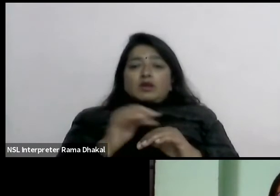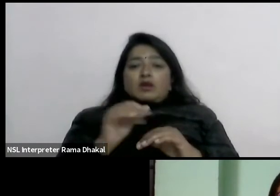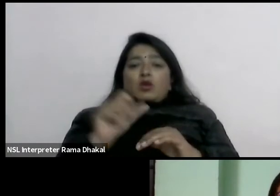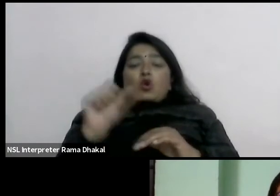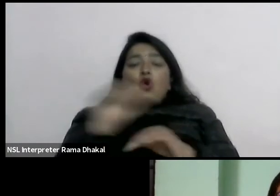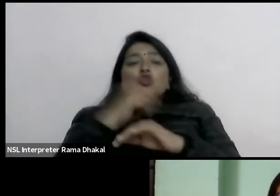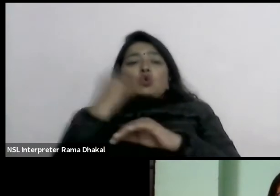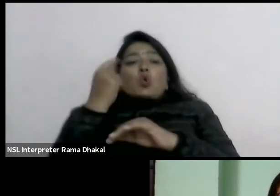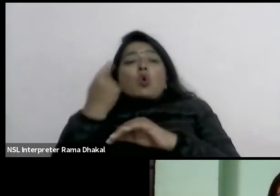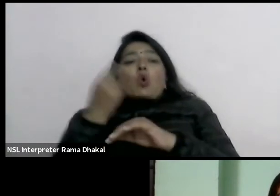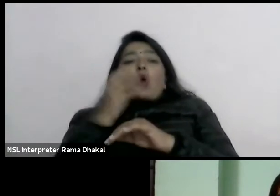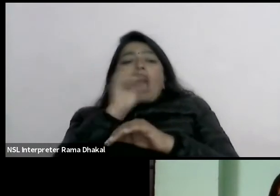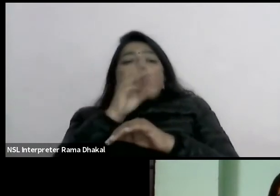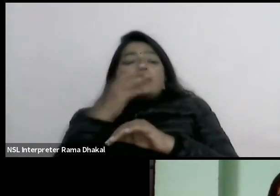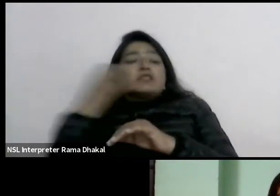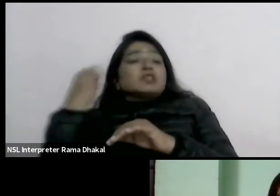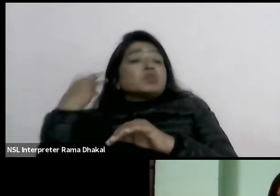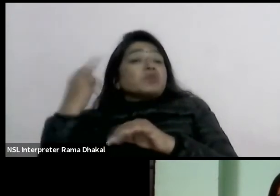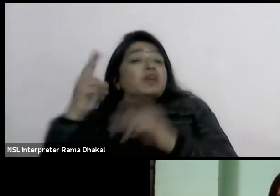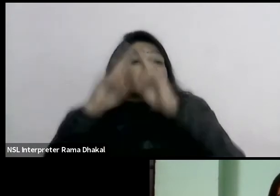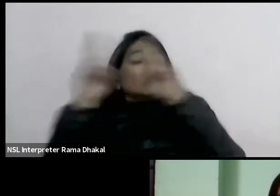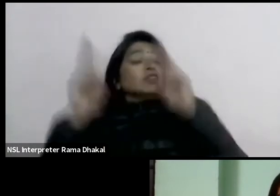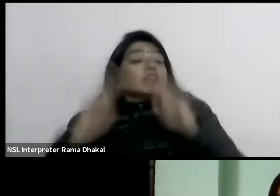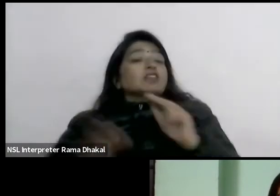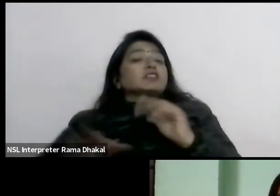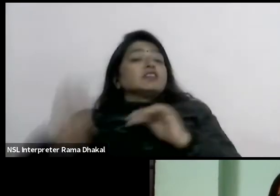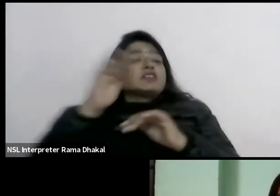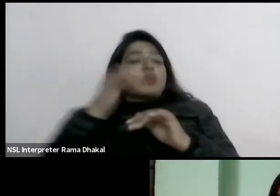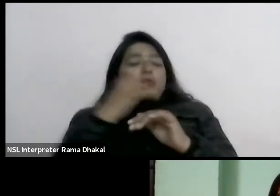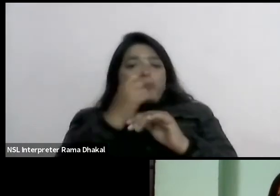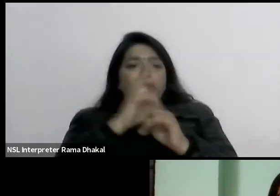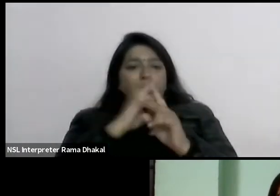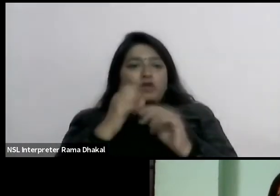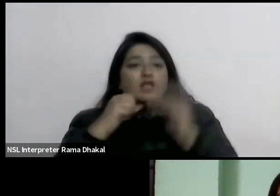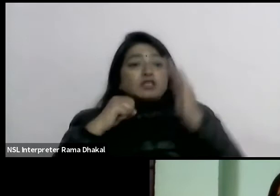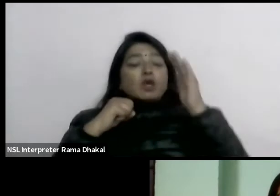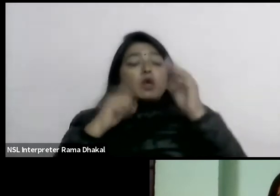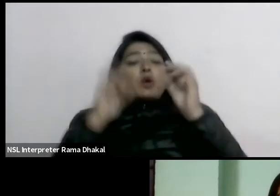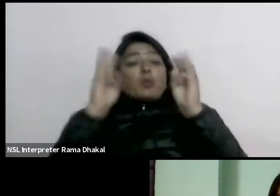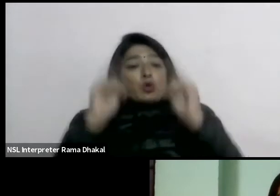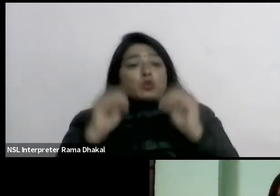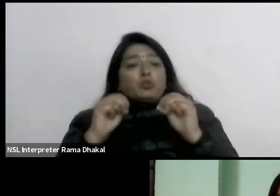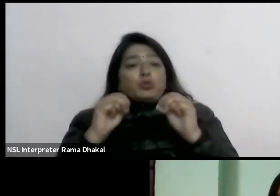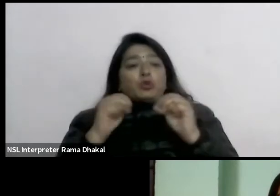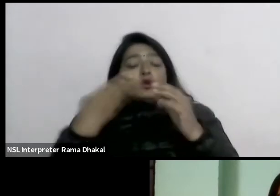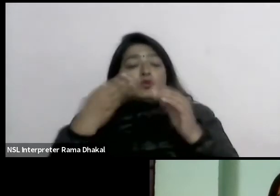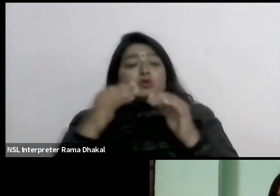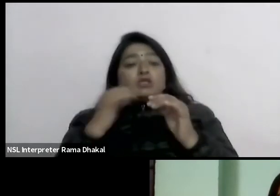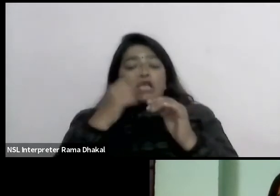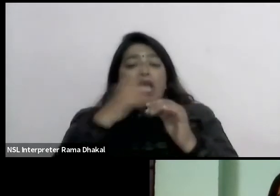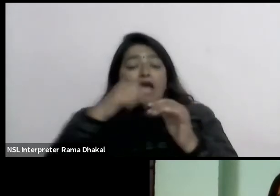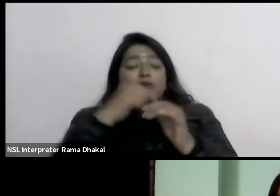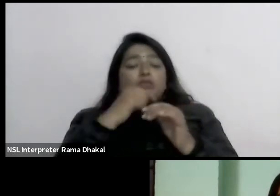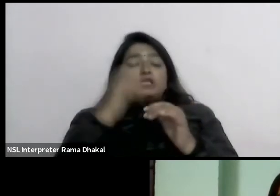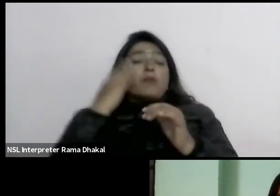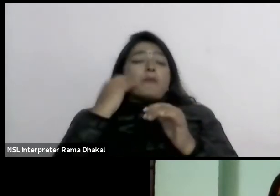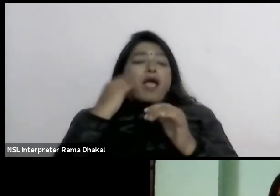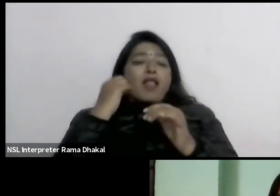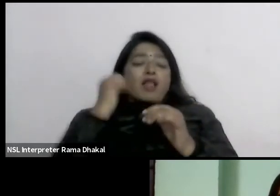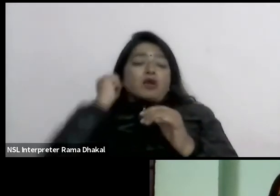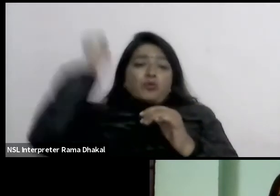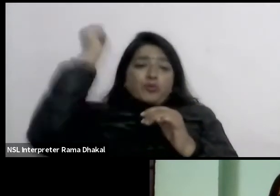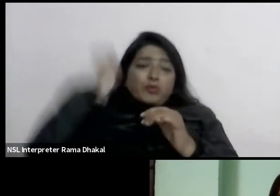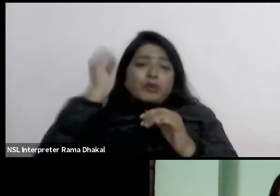at the international level. And I know that we are in the women's movement, I think there's